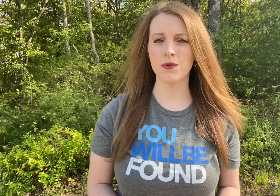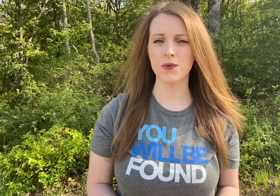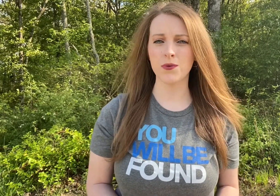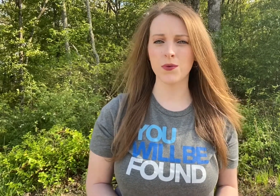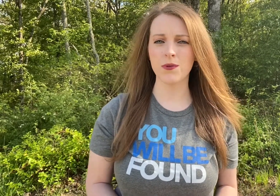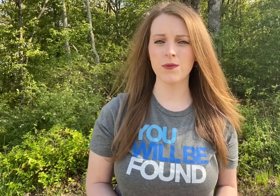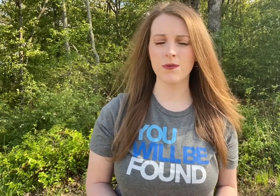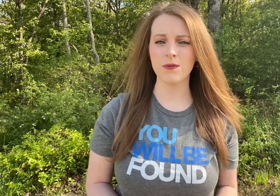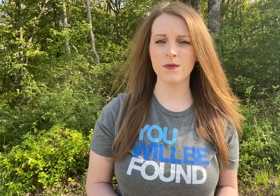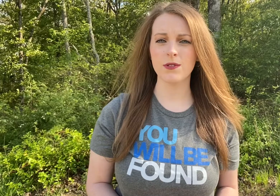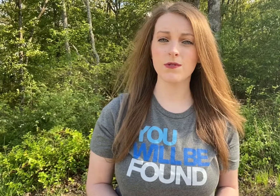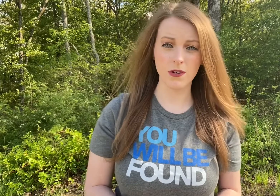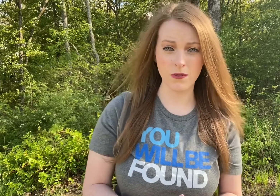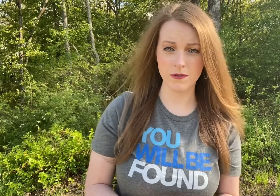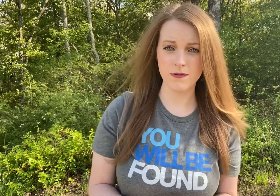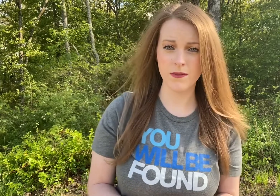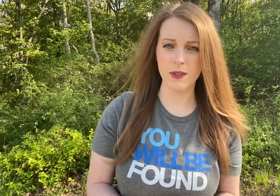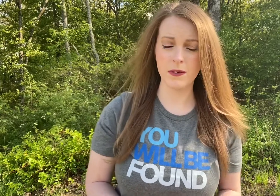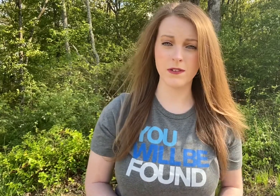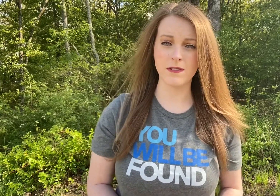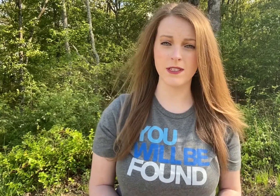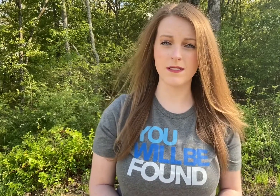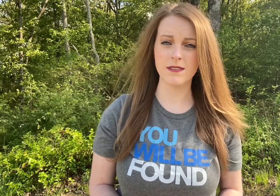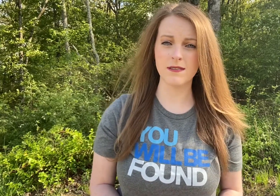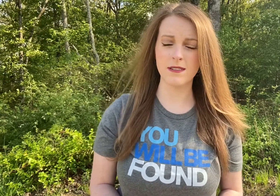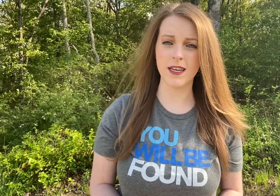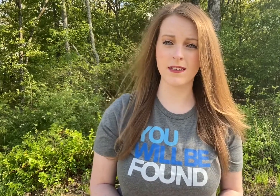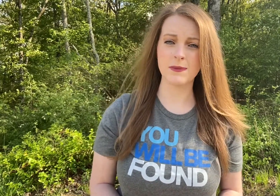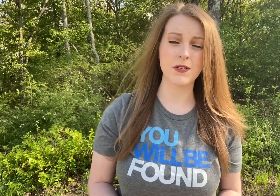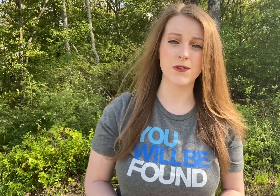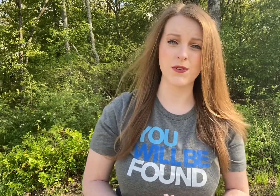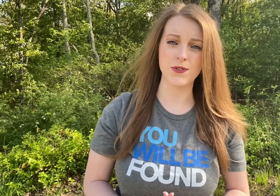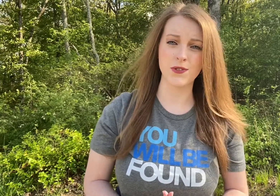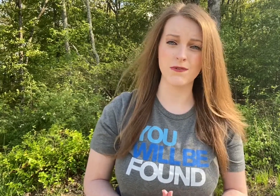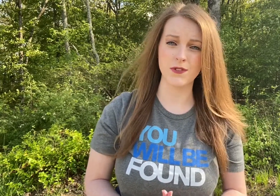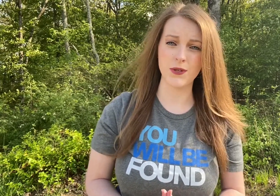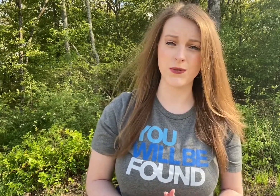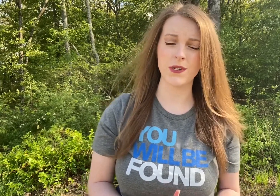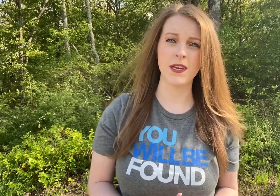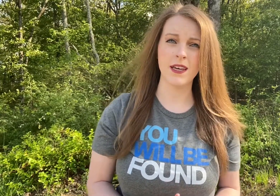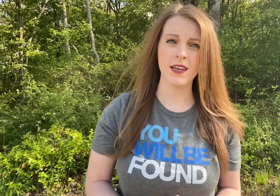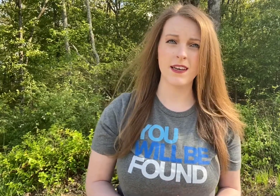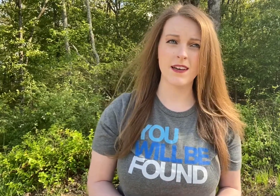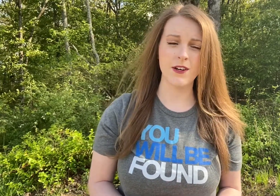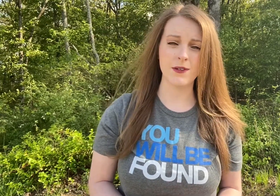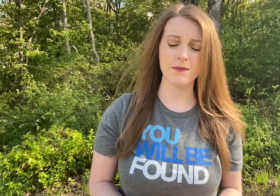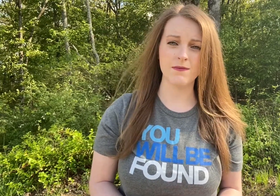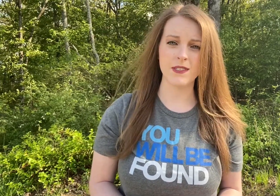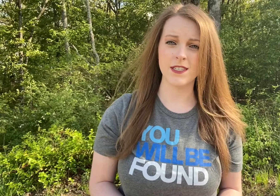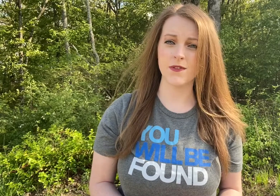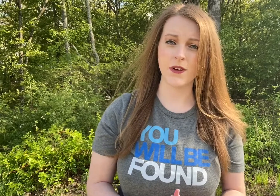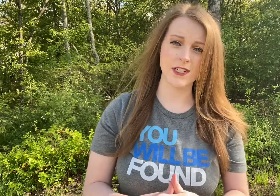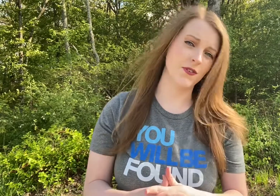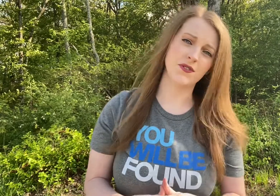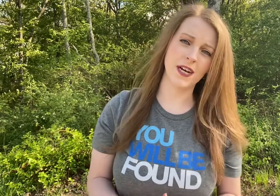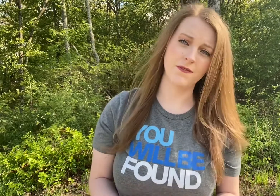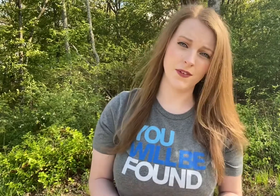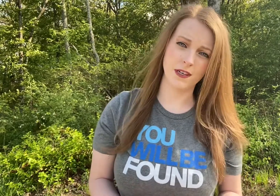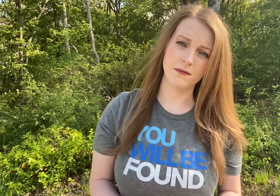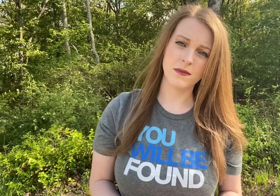who struggle with mental illness, and especially those who live alone, this is a very difficult time for them,